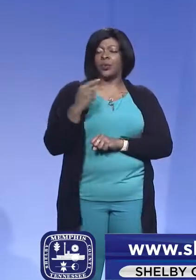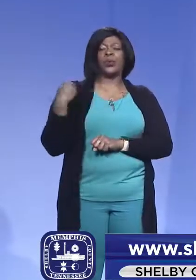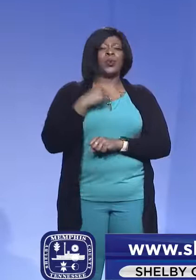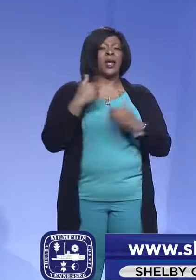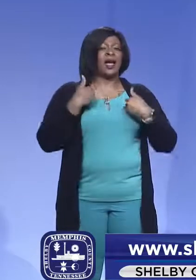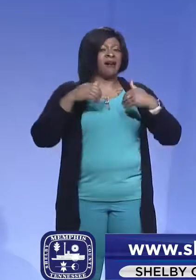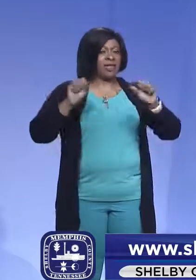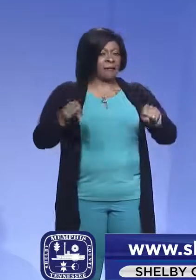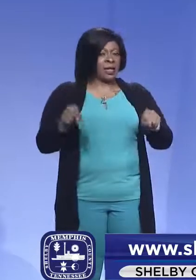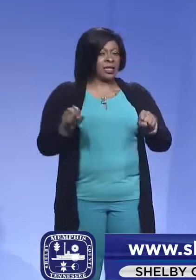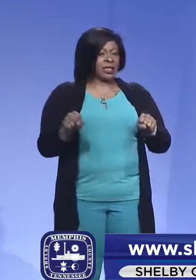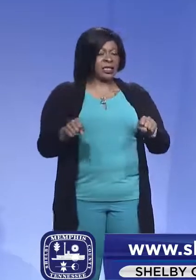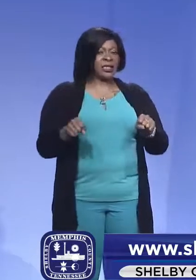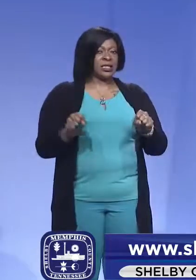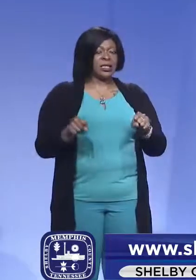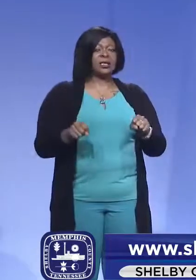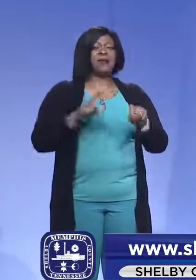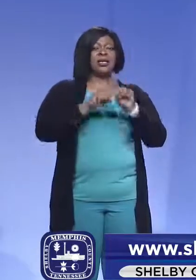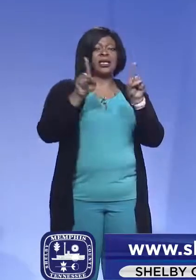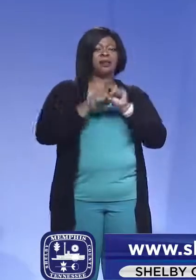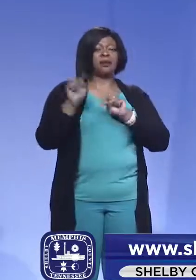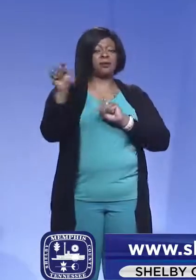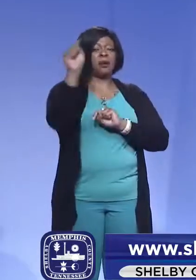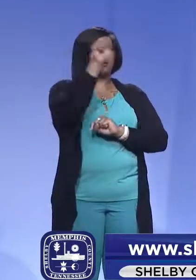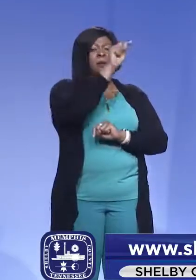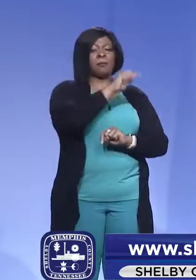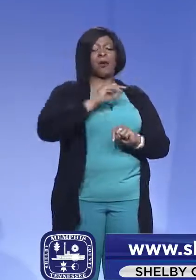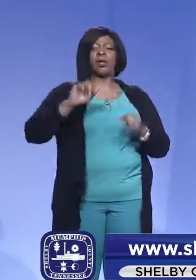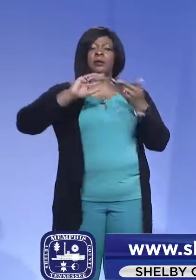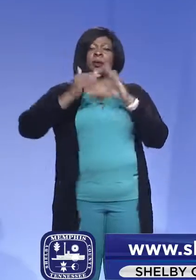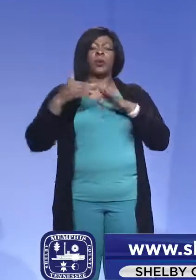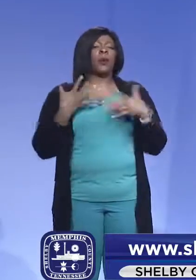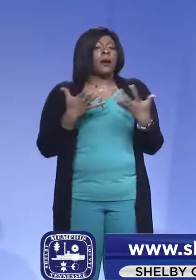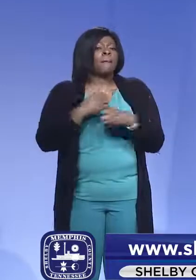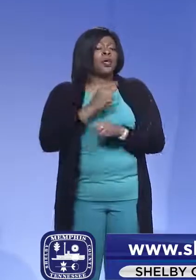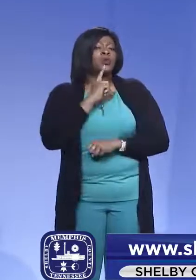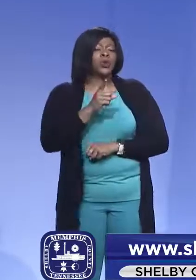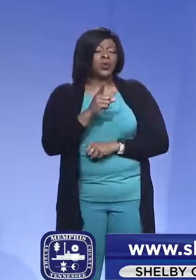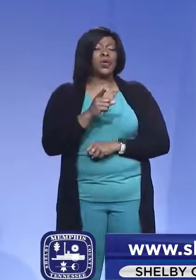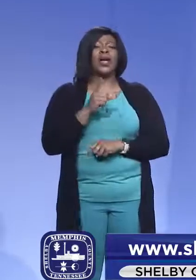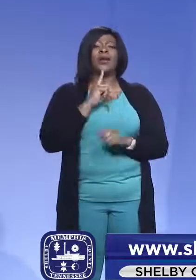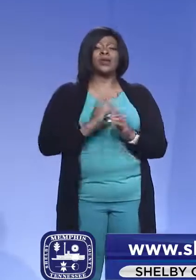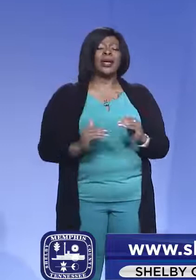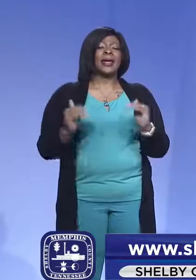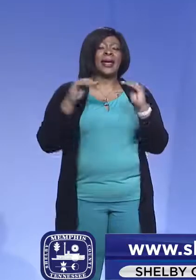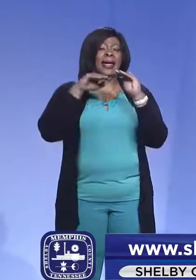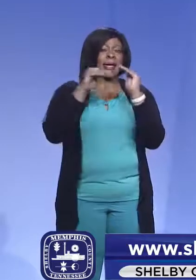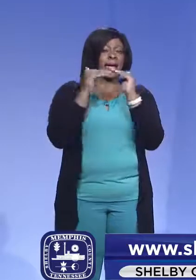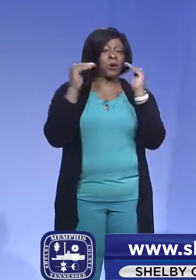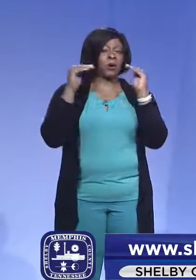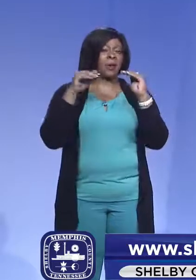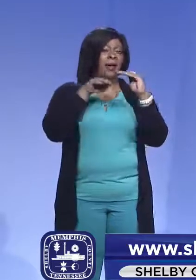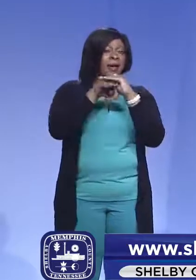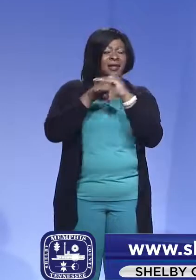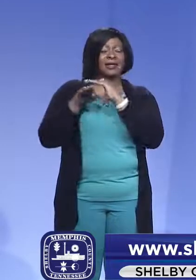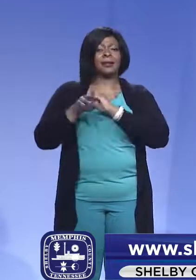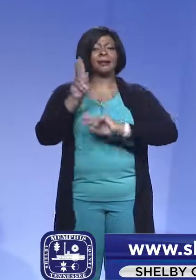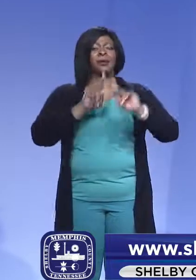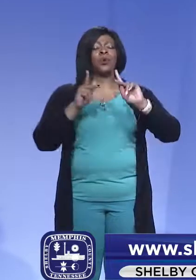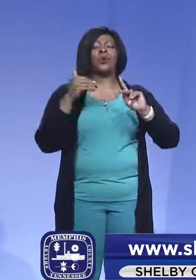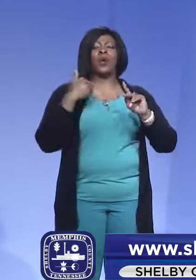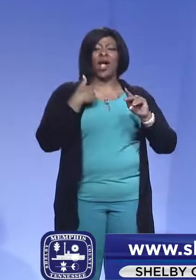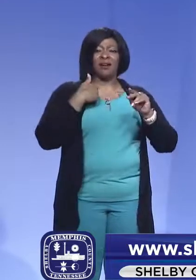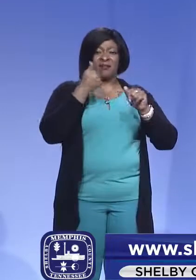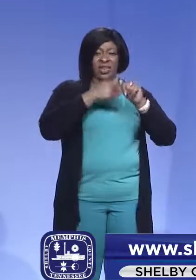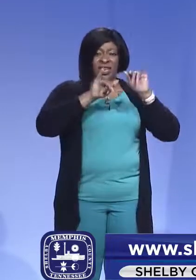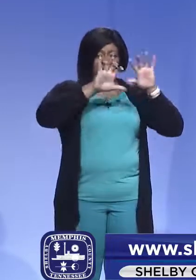have the ability to be in different parts of the community because we want to make sure there's equitable access and that all people who fall into